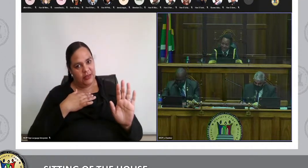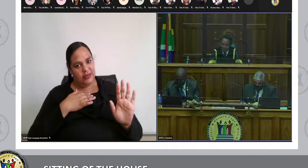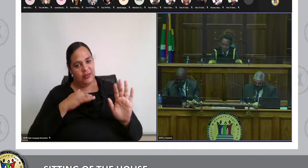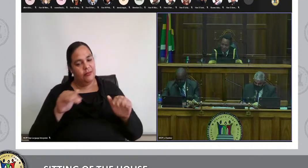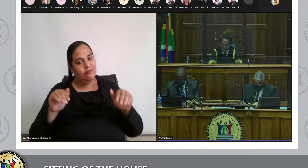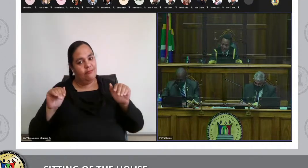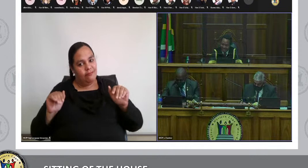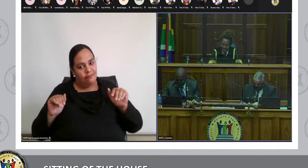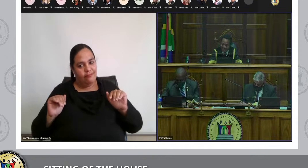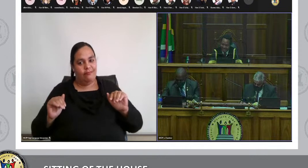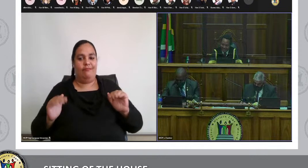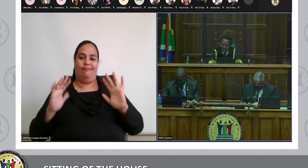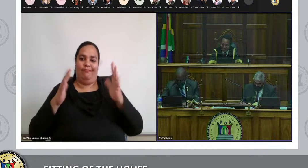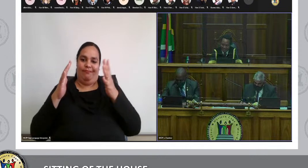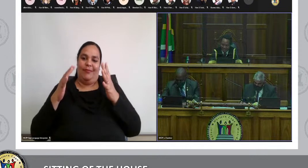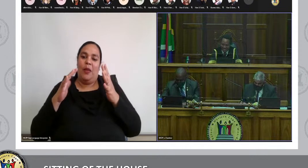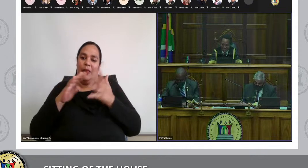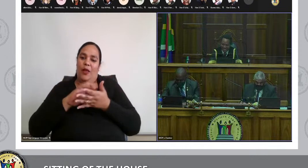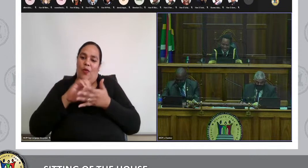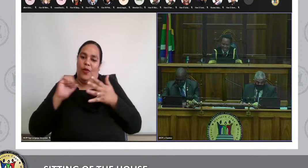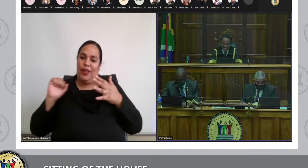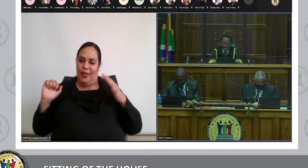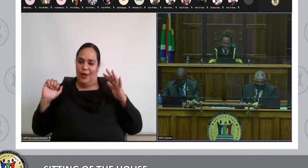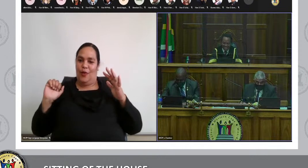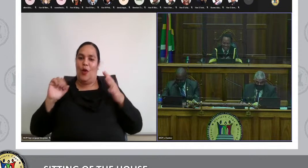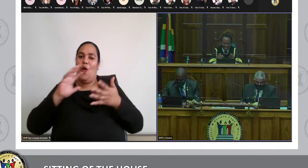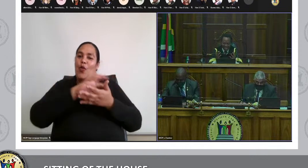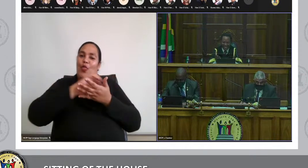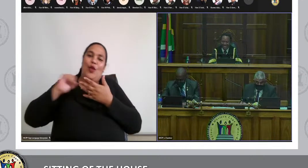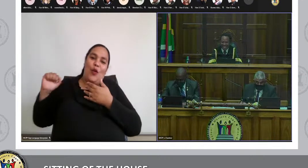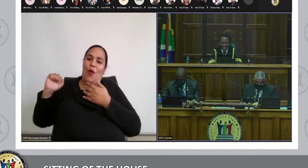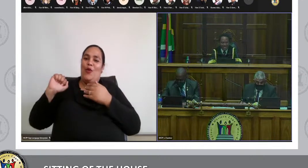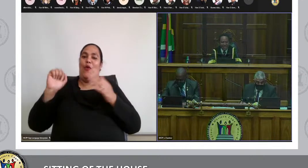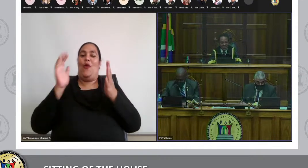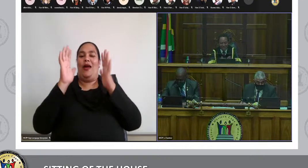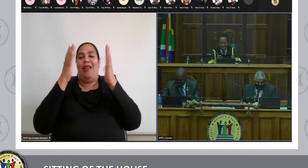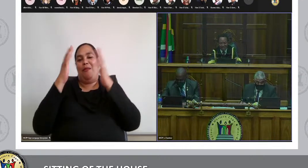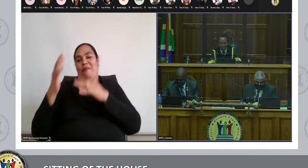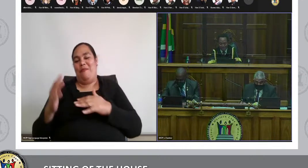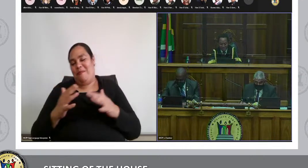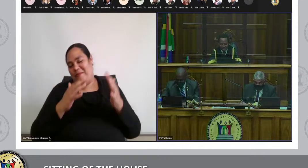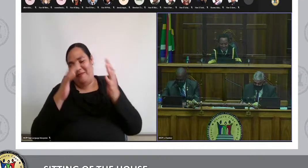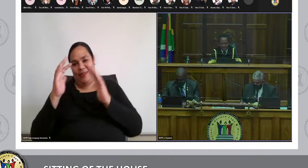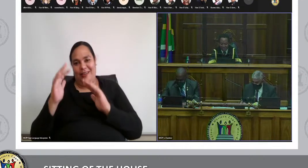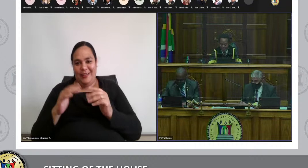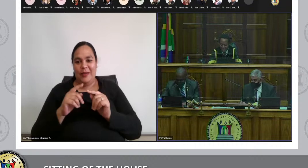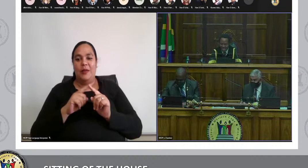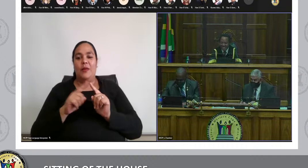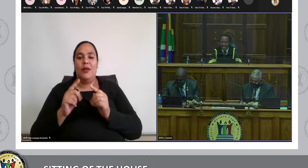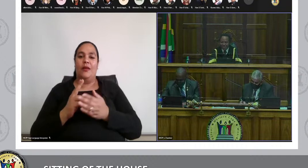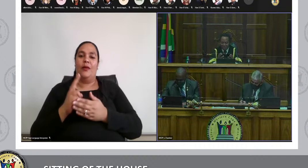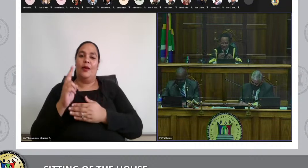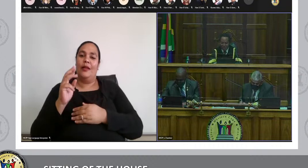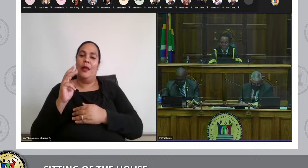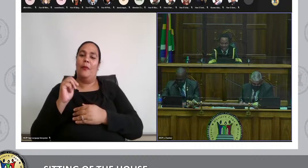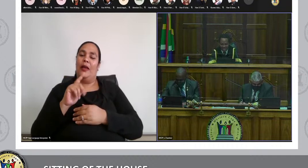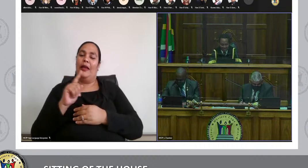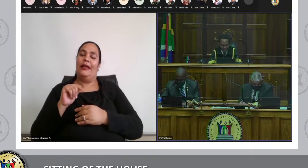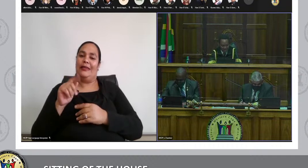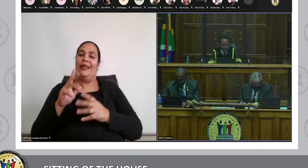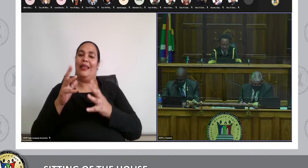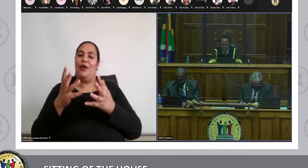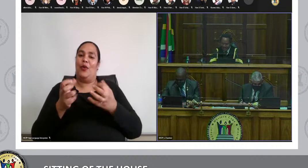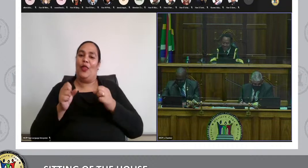from that and withdraw that hand? Withdraw your clapping of hands. Clap your face. Honourable members, Honourable Mackenzie has withdrawn